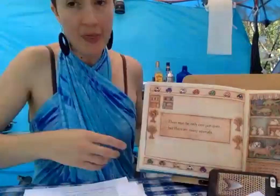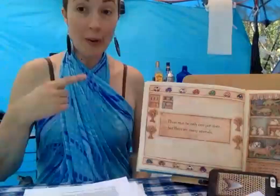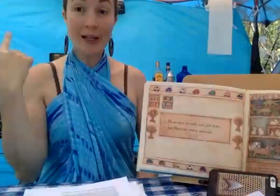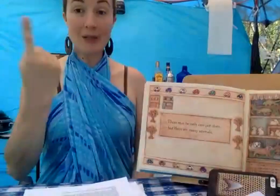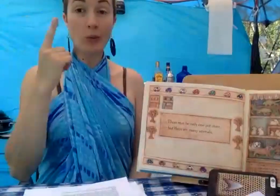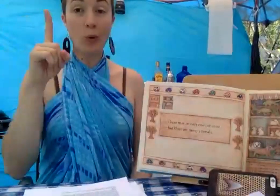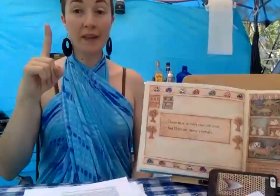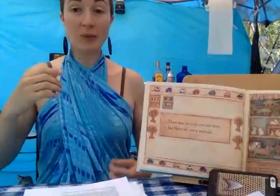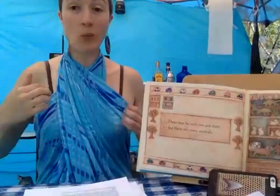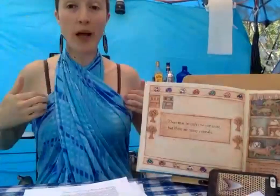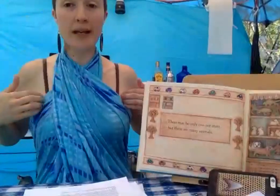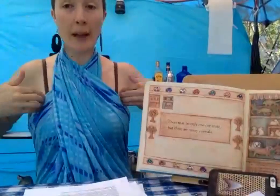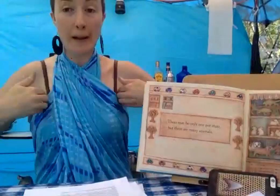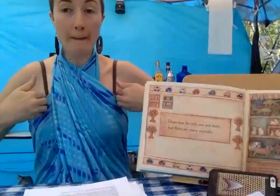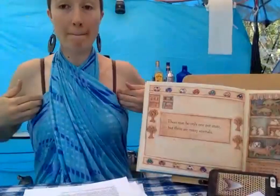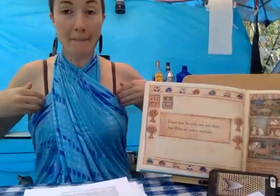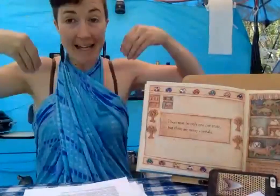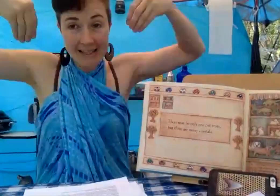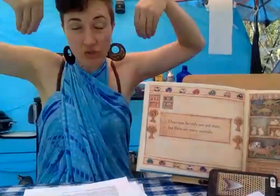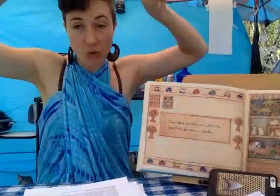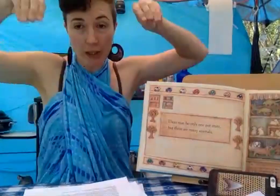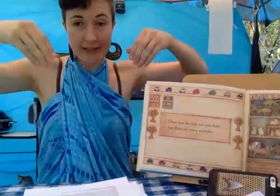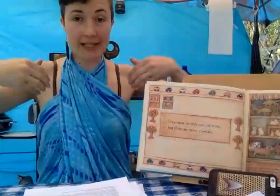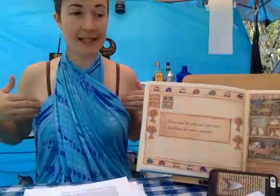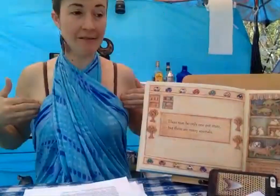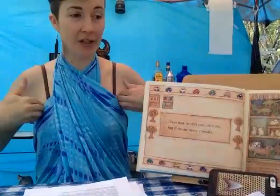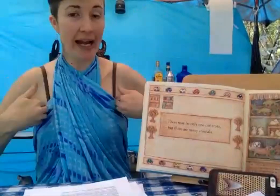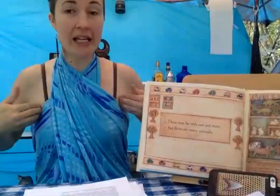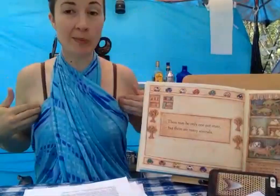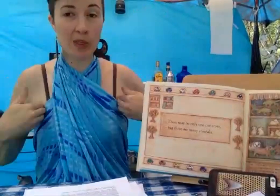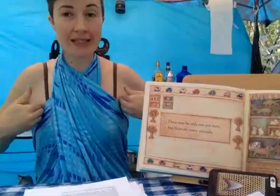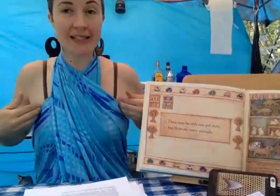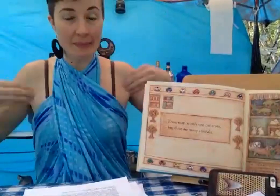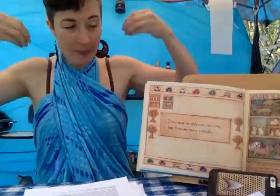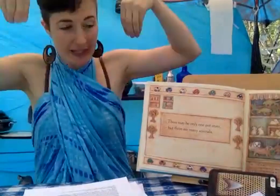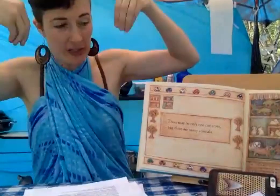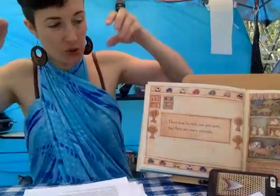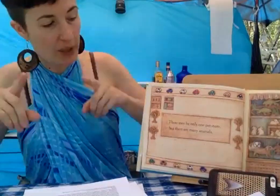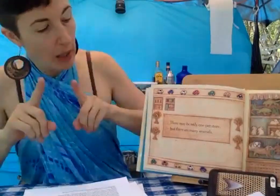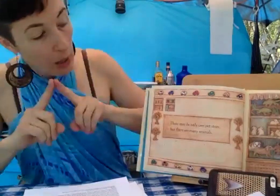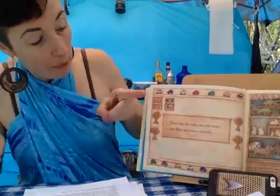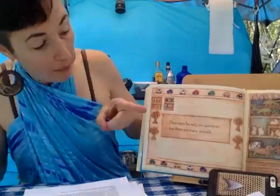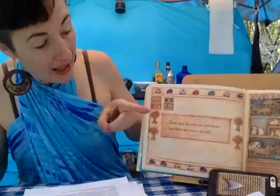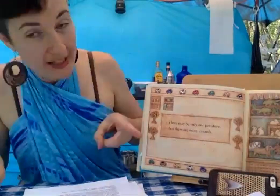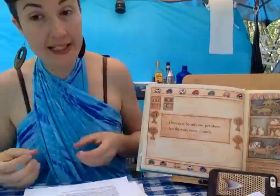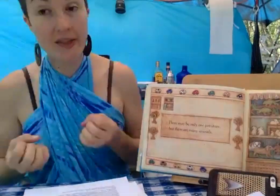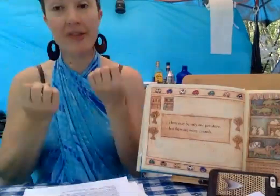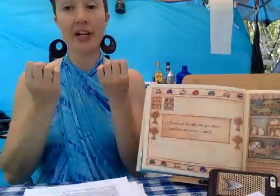There may be only one pet store, so that's a sign for animals, pet store, but there